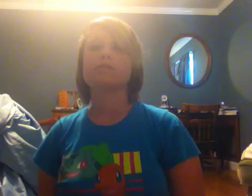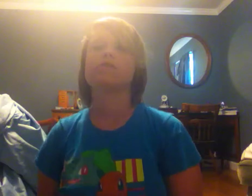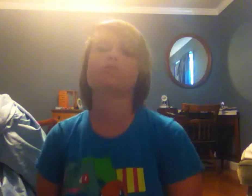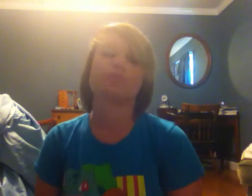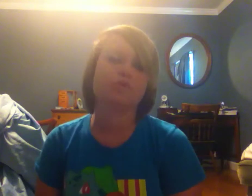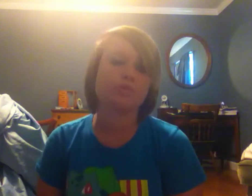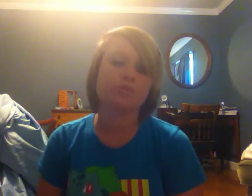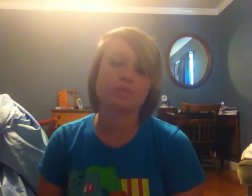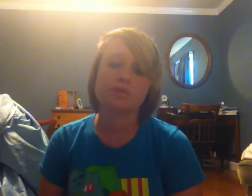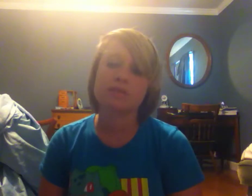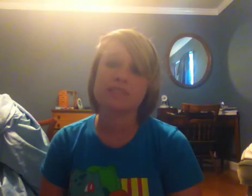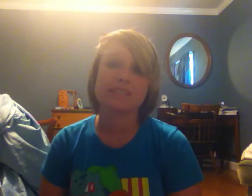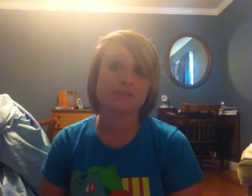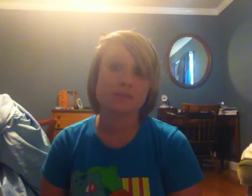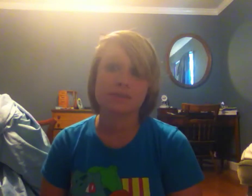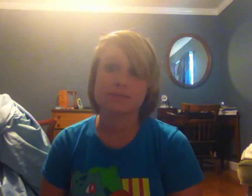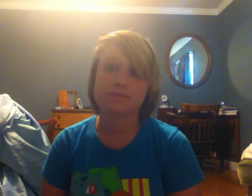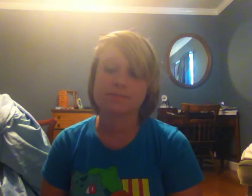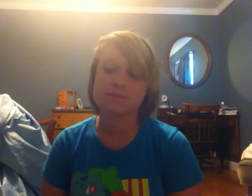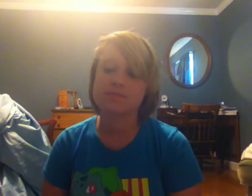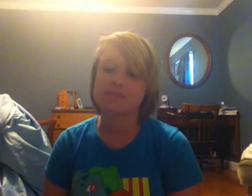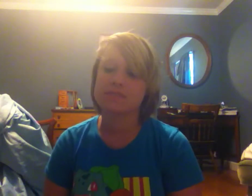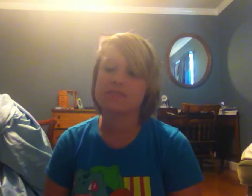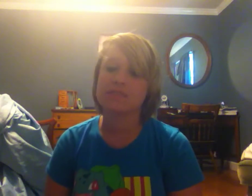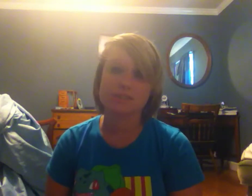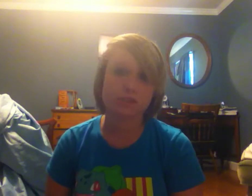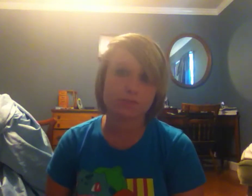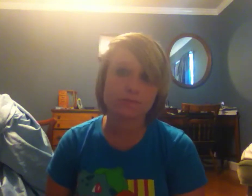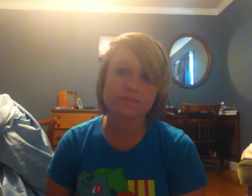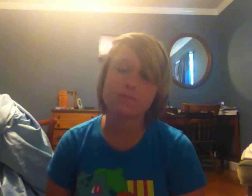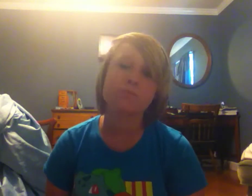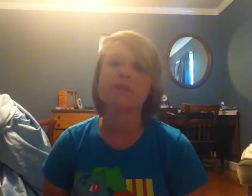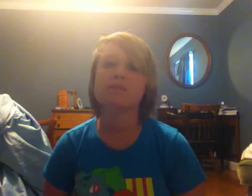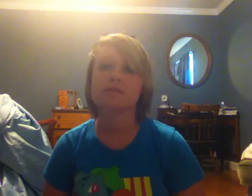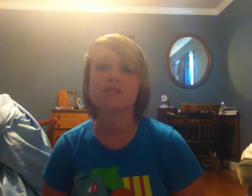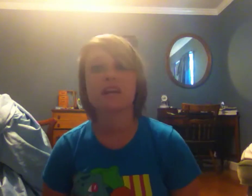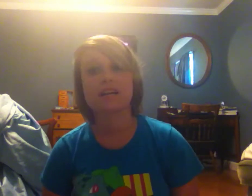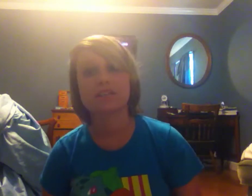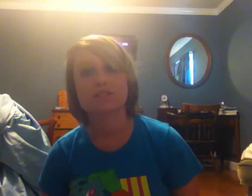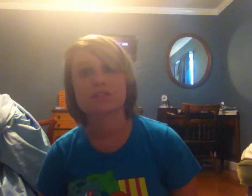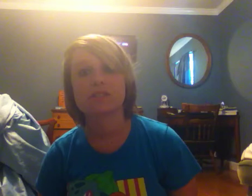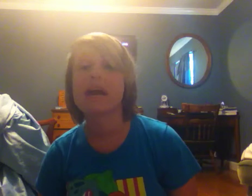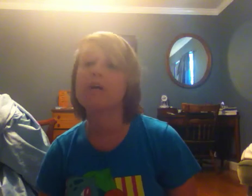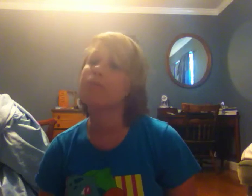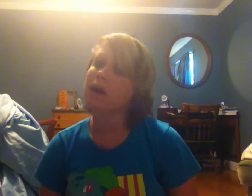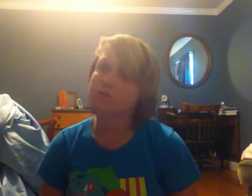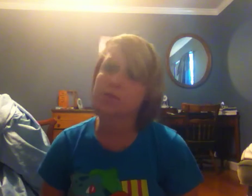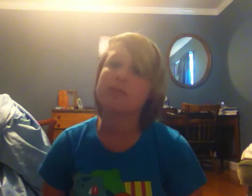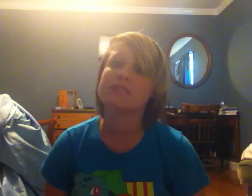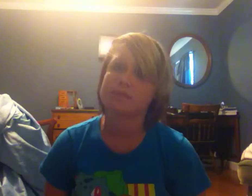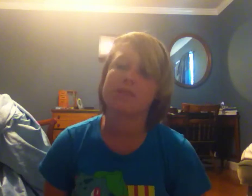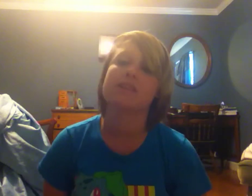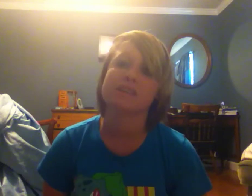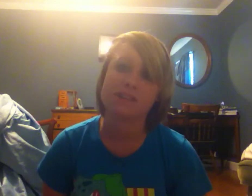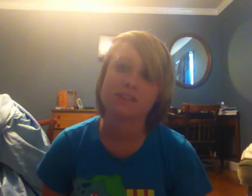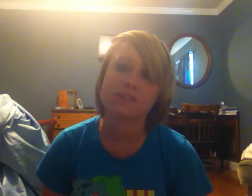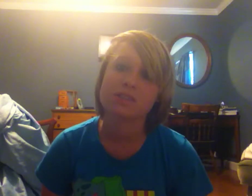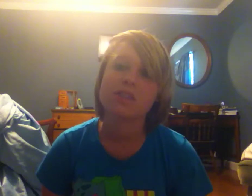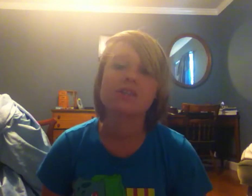to anywhere that's new. For me, college. I'll probably be tempted at college.